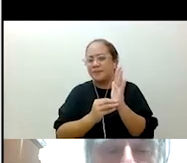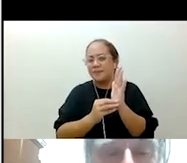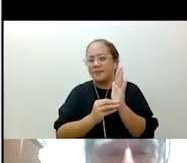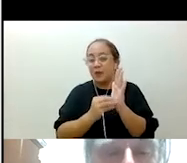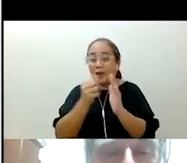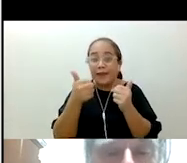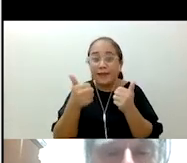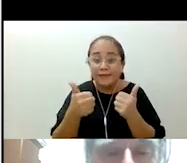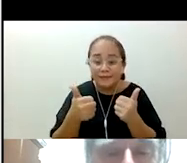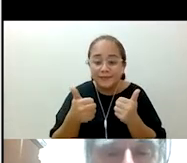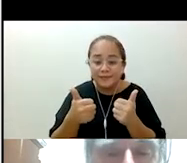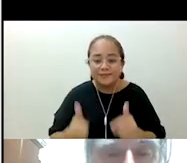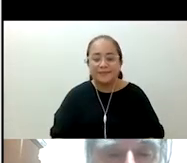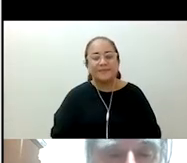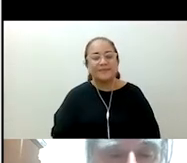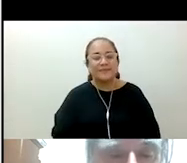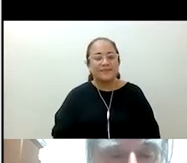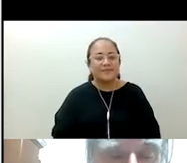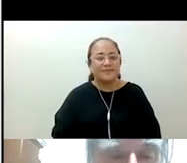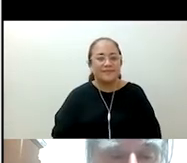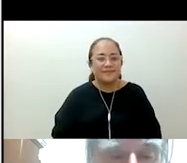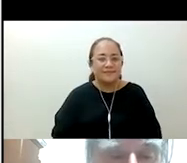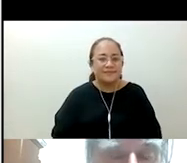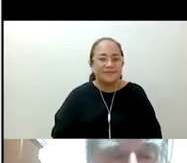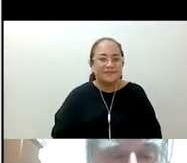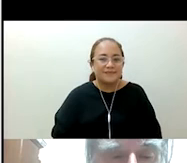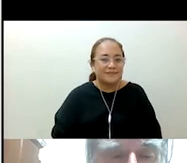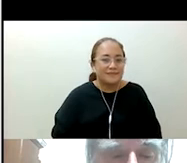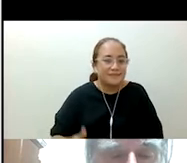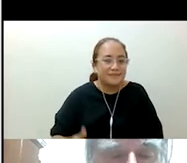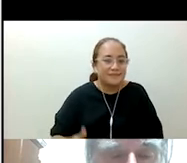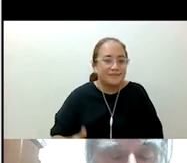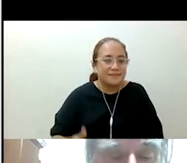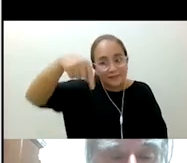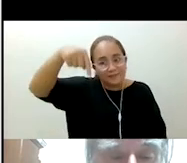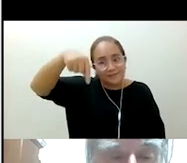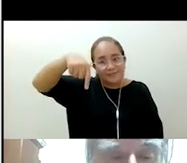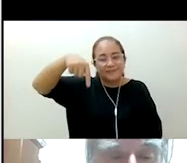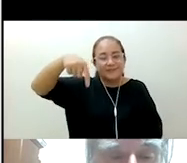Okay, all right. Yes, sir. Okay, go down.